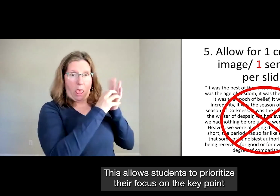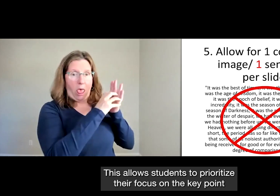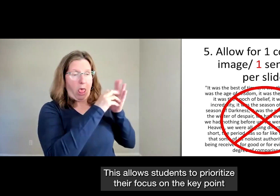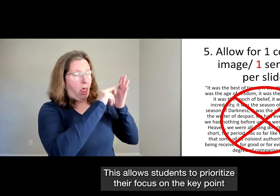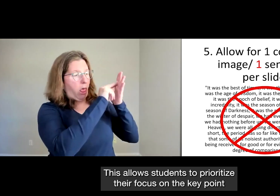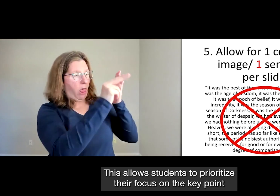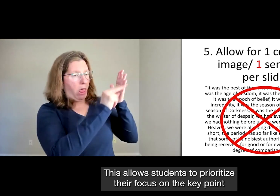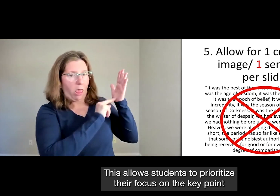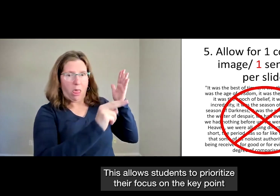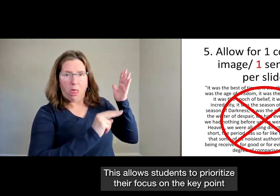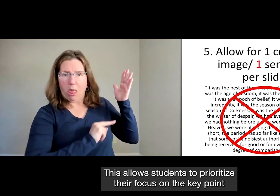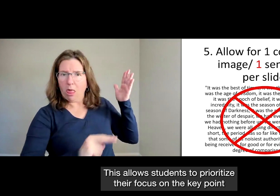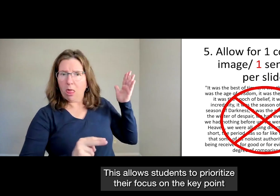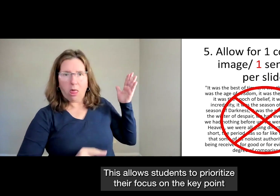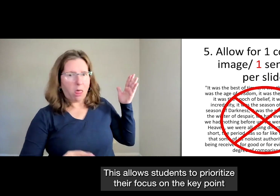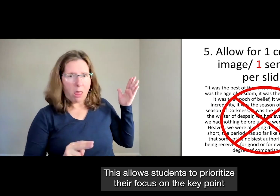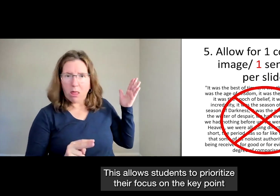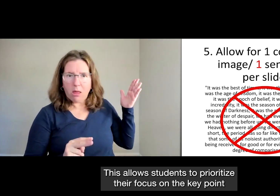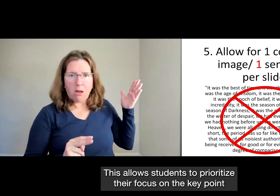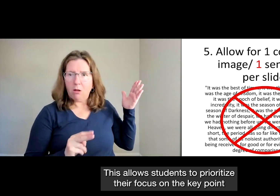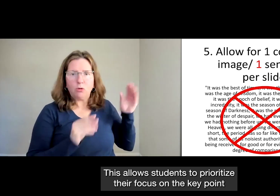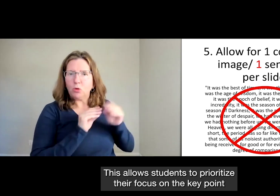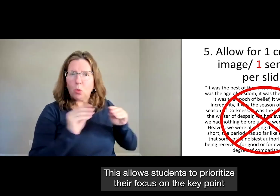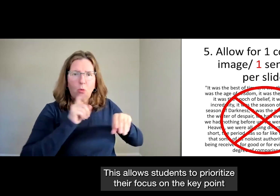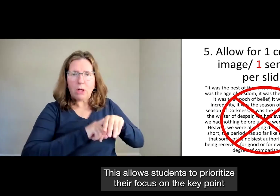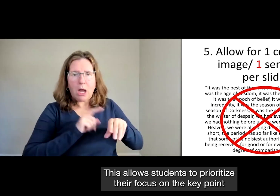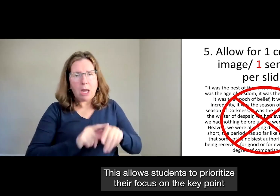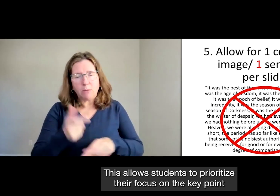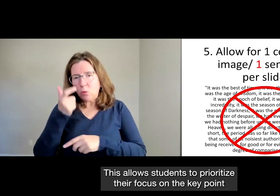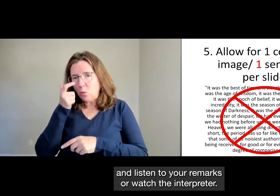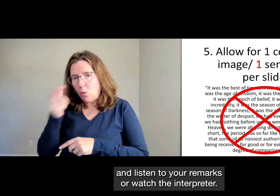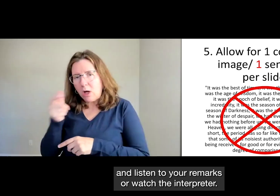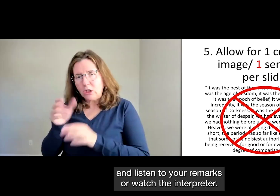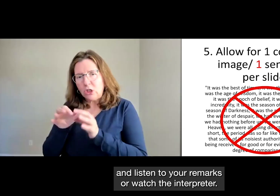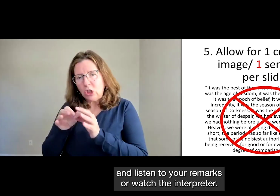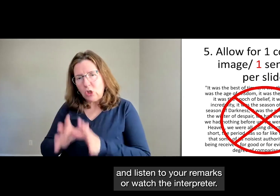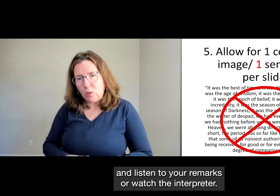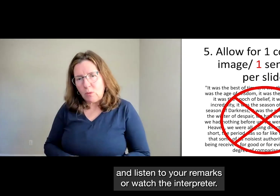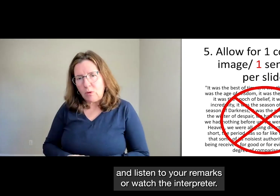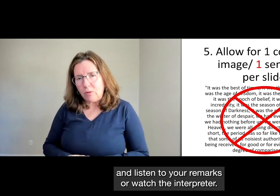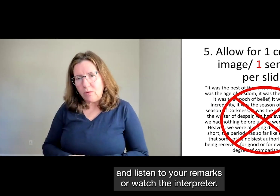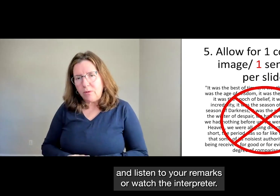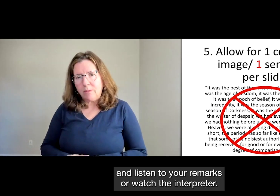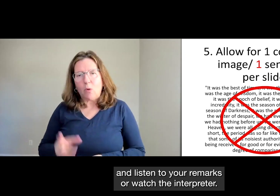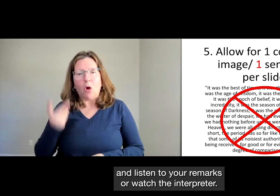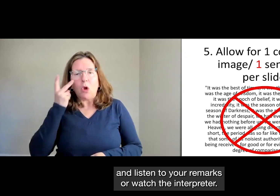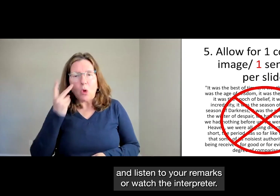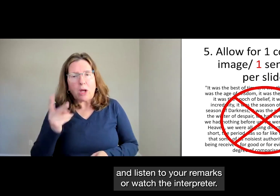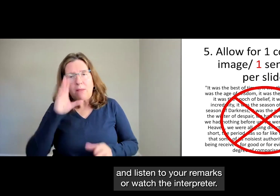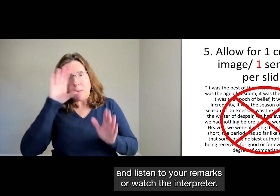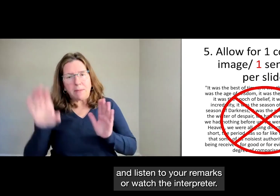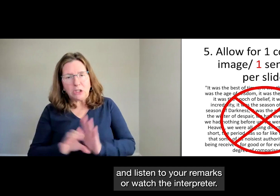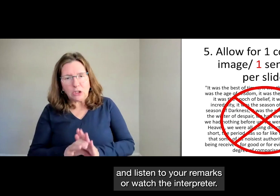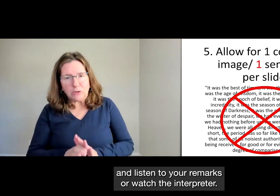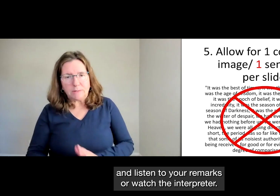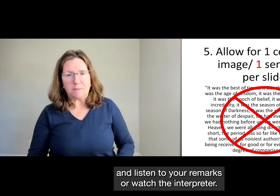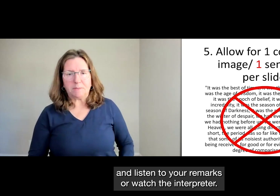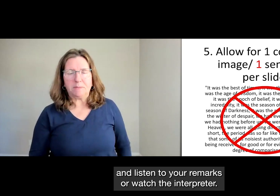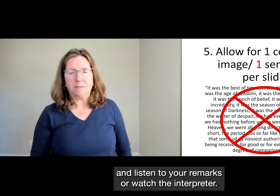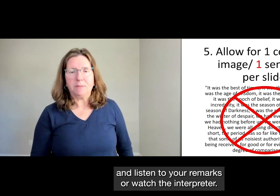This allows students to prioritize their focus on the key point and listen to your remarks or watch the interpreter.